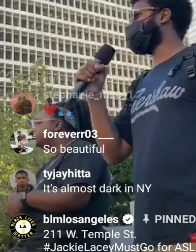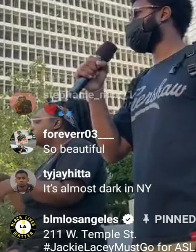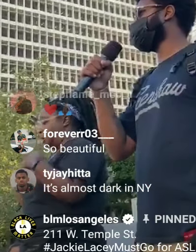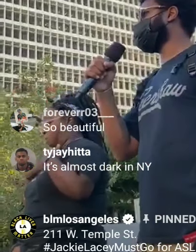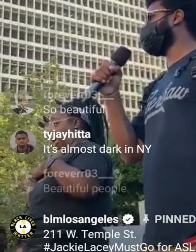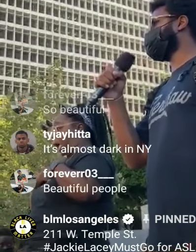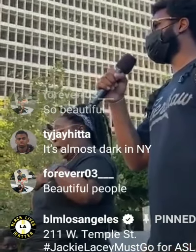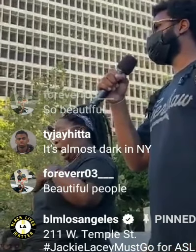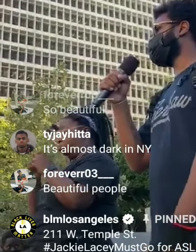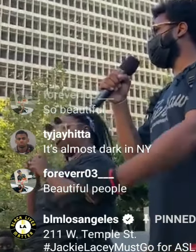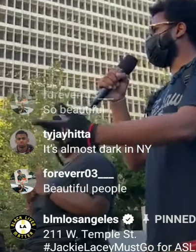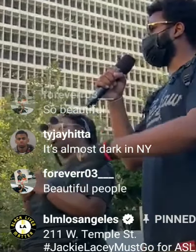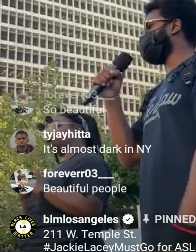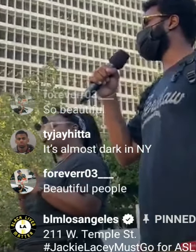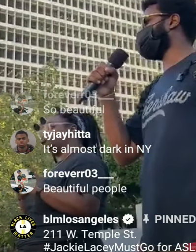You are enough.